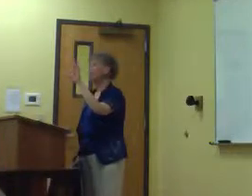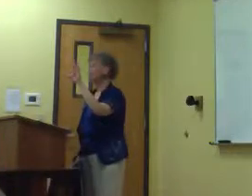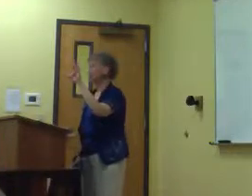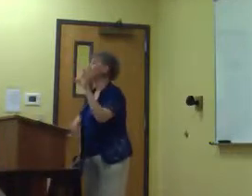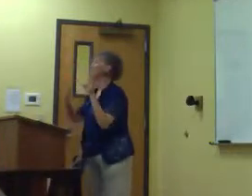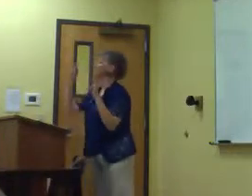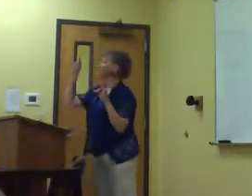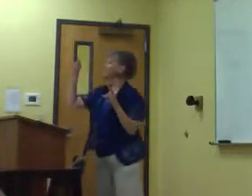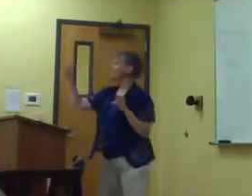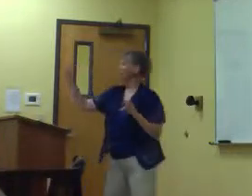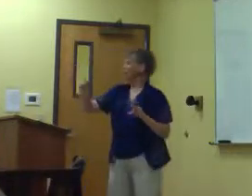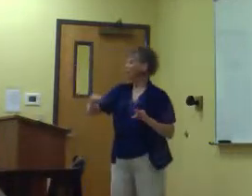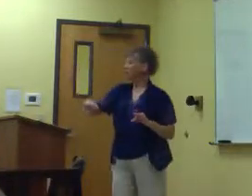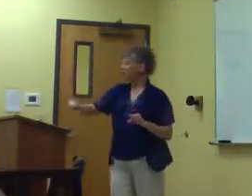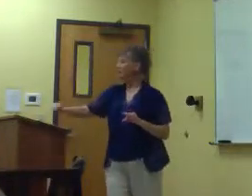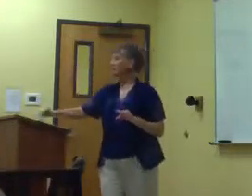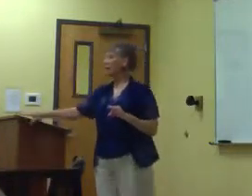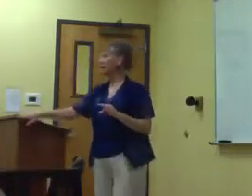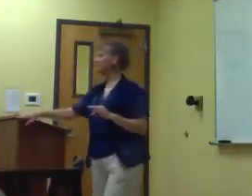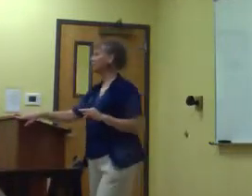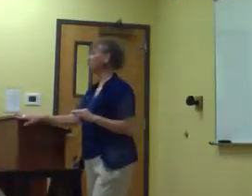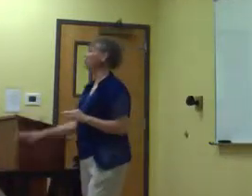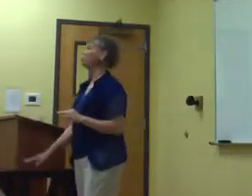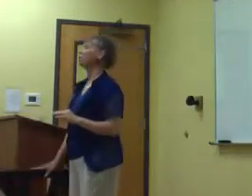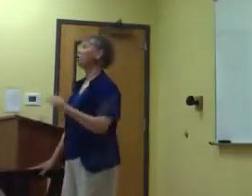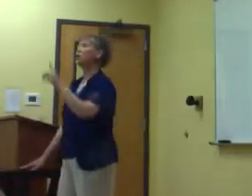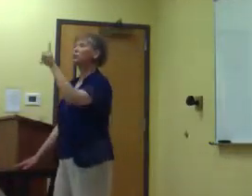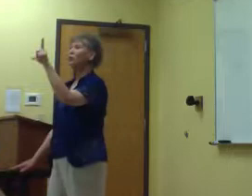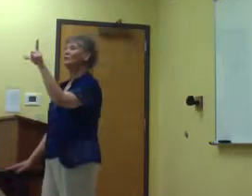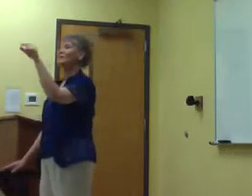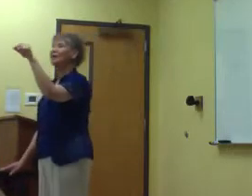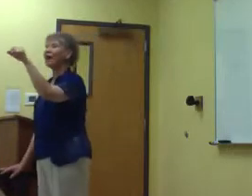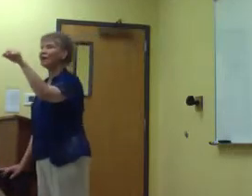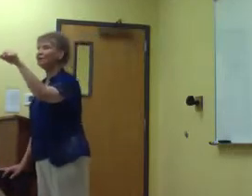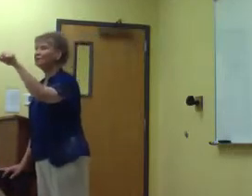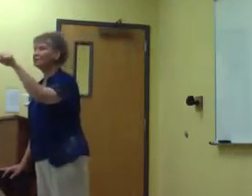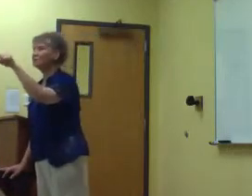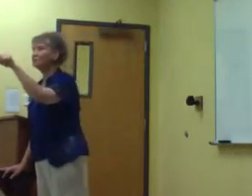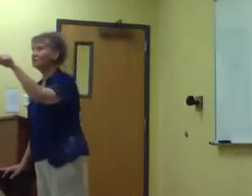29. Lots of times a student will go 29.